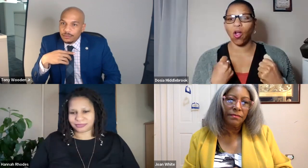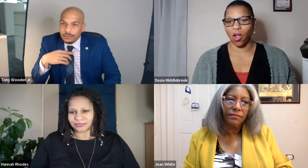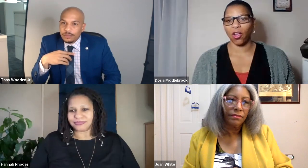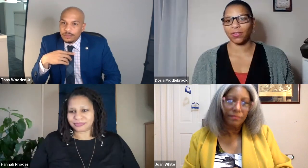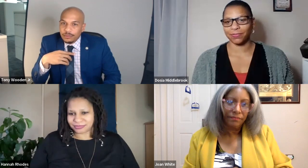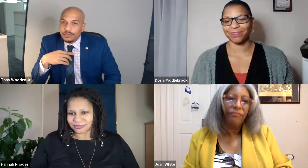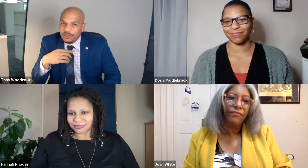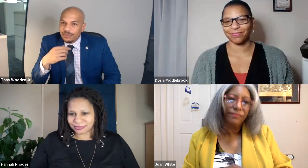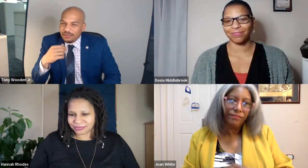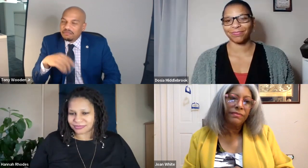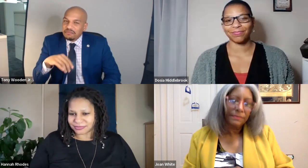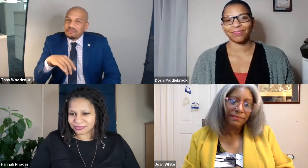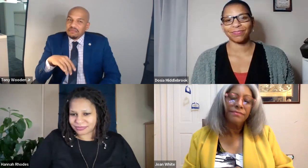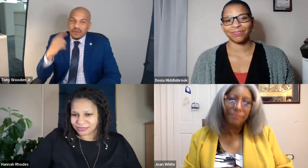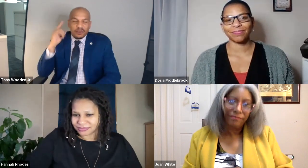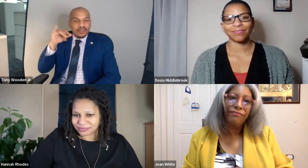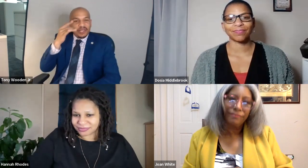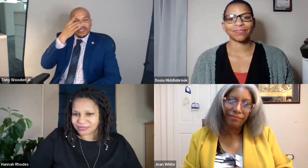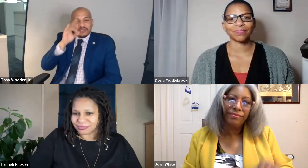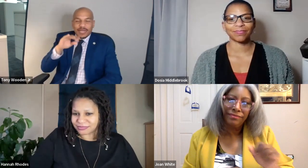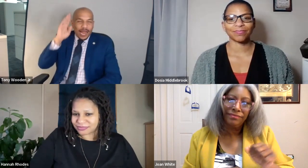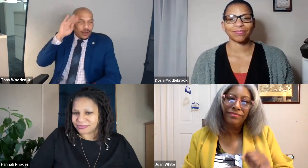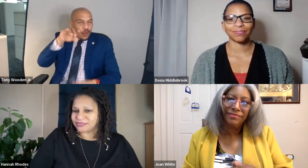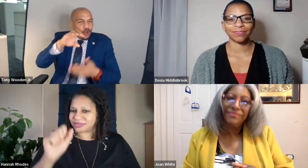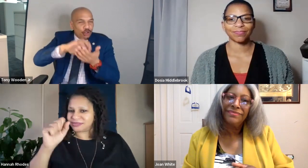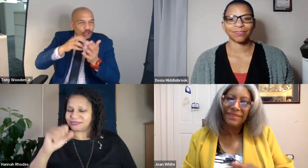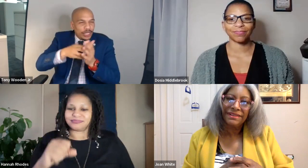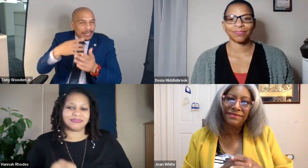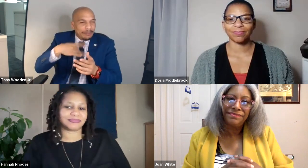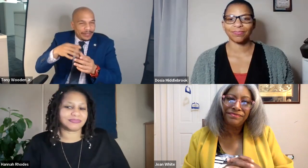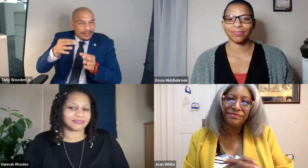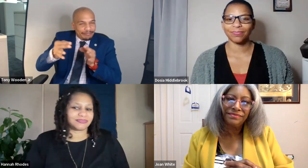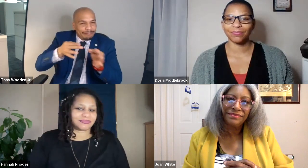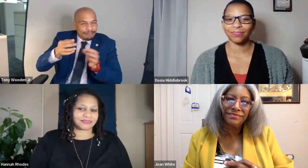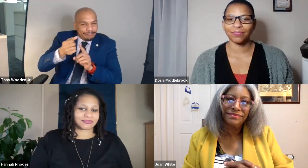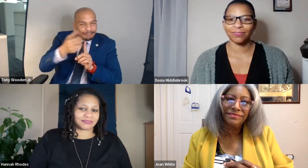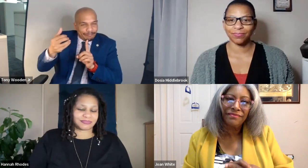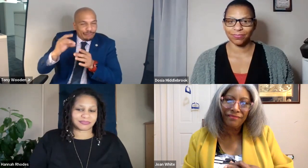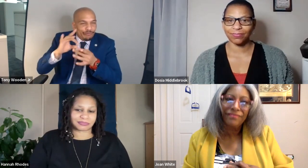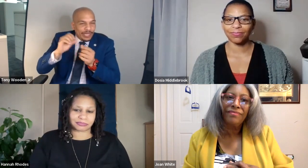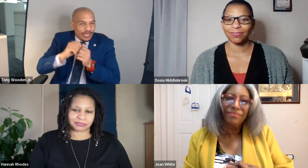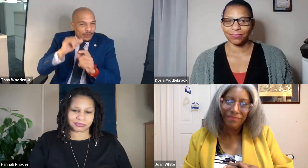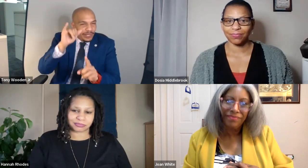deaf gene, not the men in the family. And Tony's saying, I always thought that was interesting. I know Cookie,